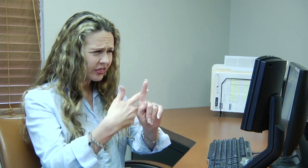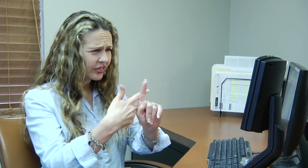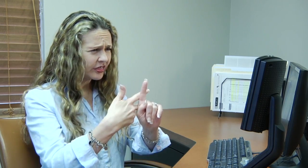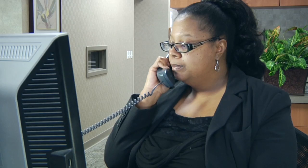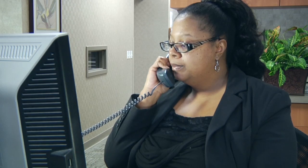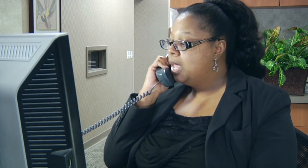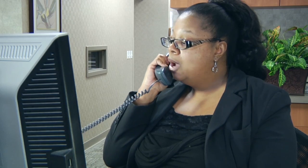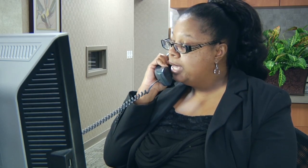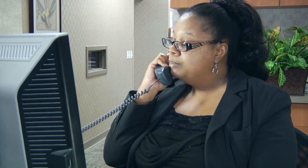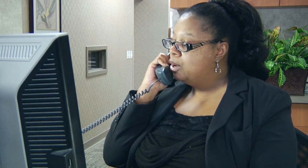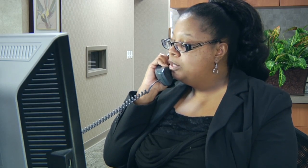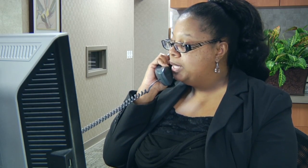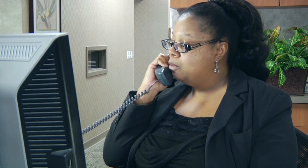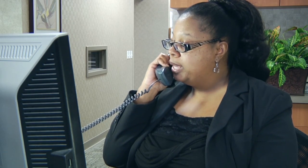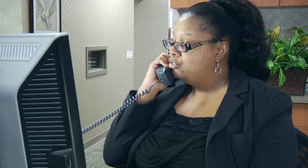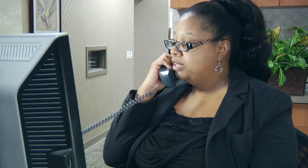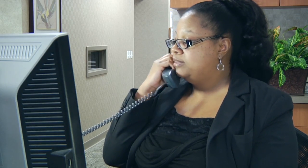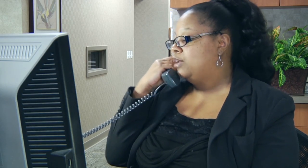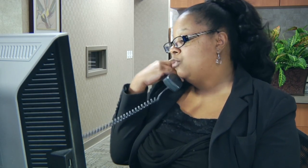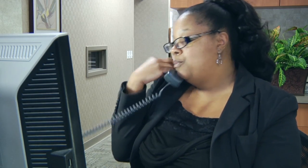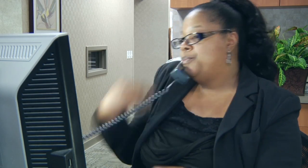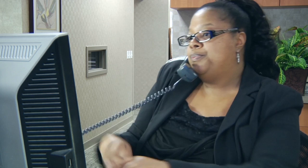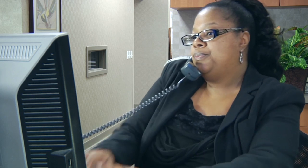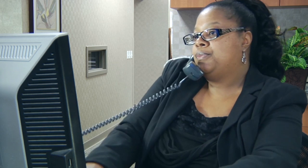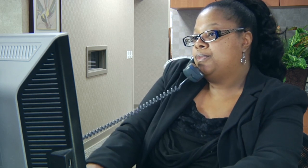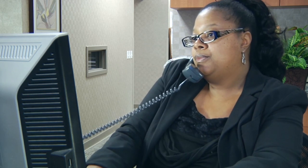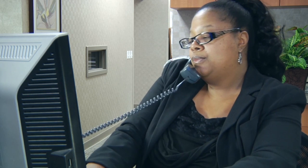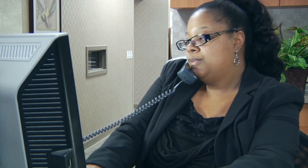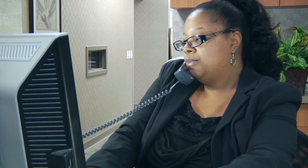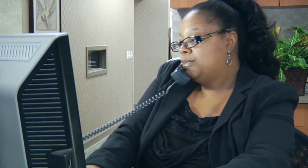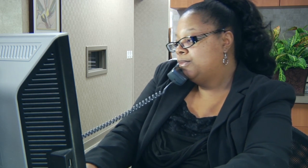About 3 months now. Okay, hold a minute while I check the schedule.